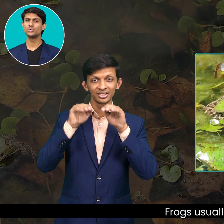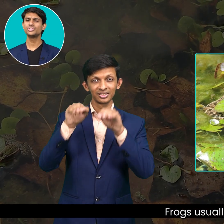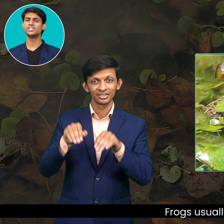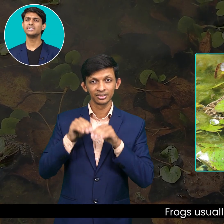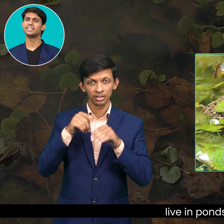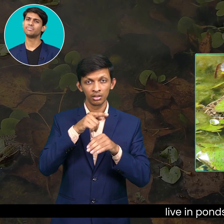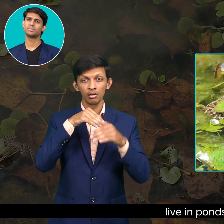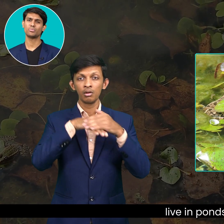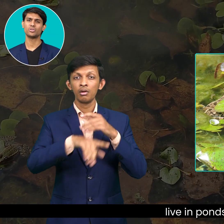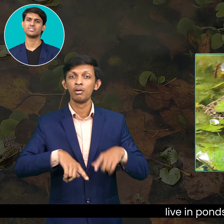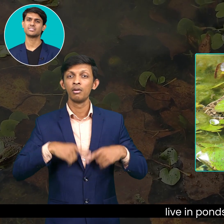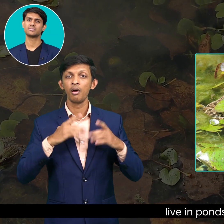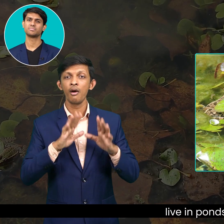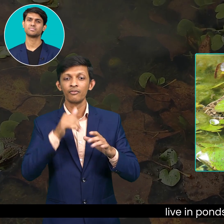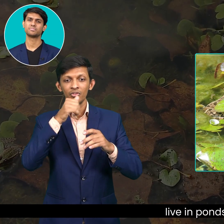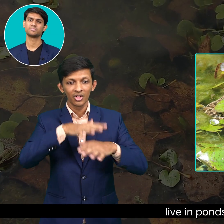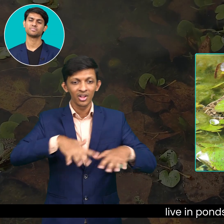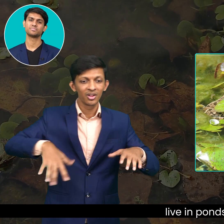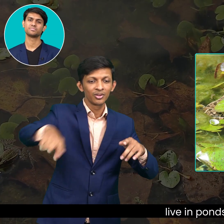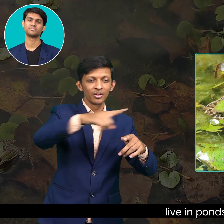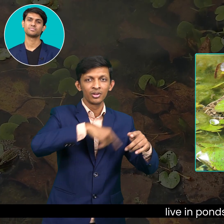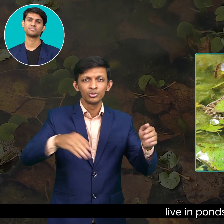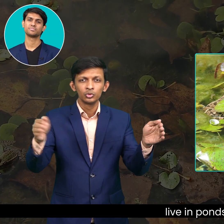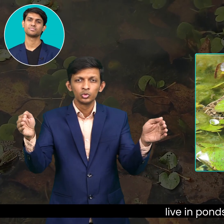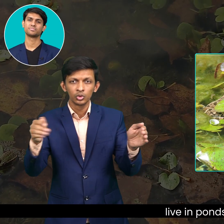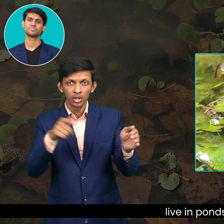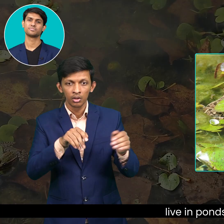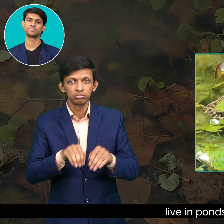Frogs usually live in ponds.